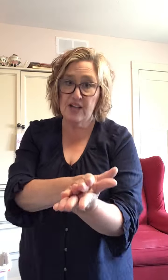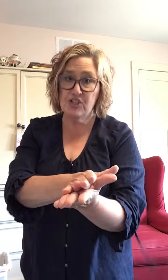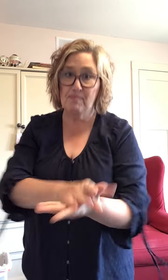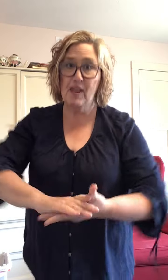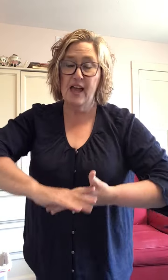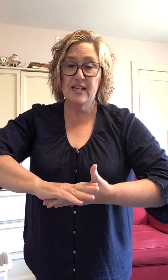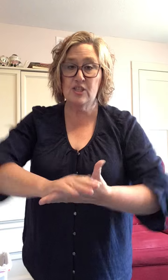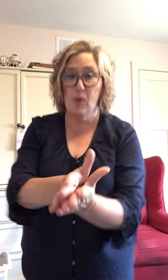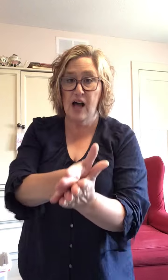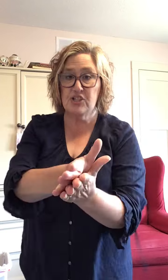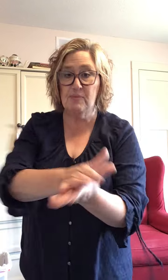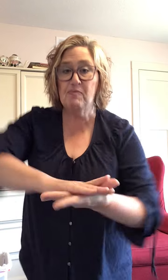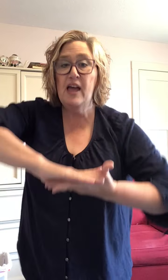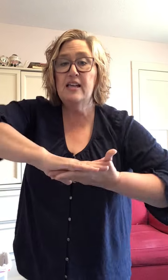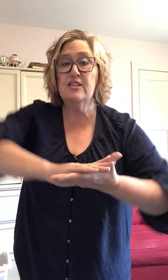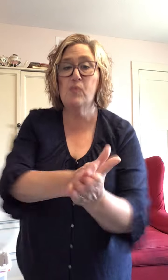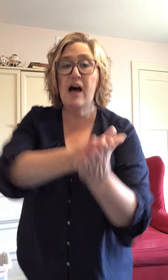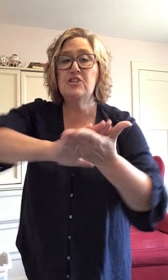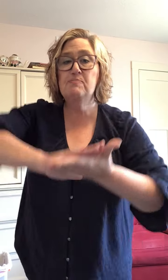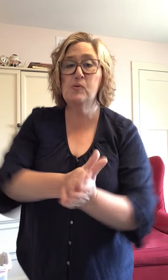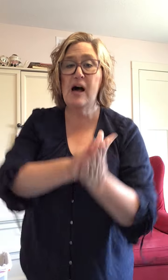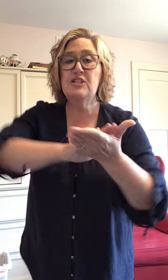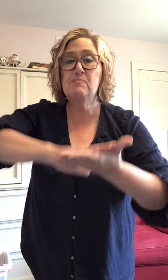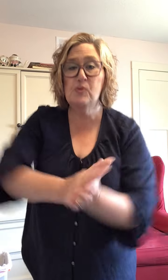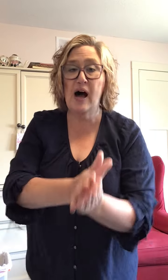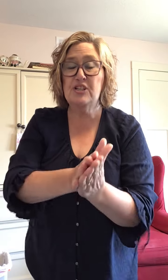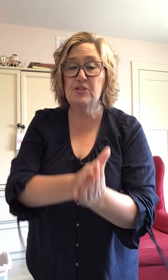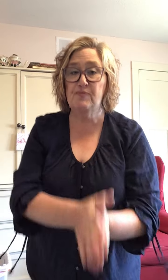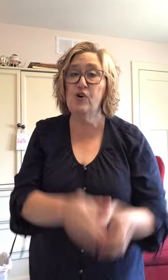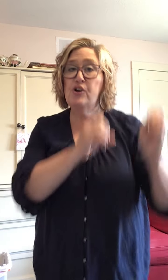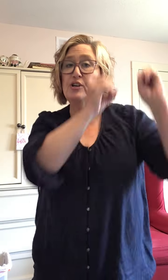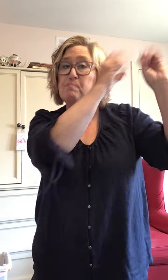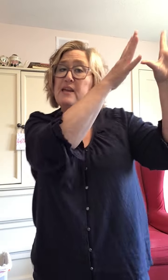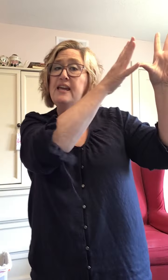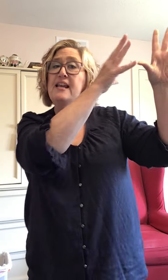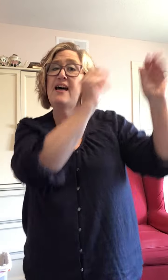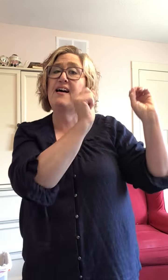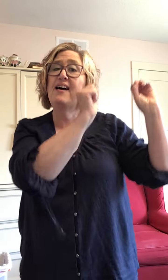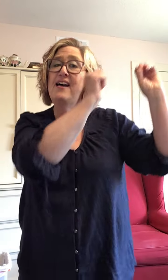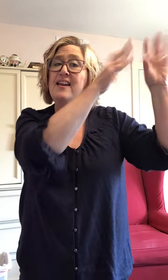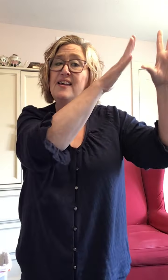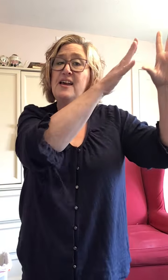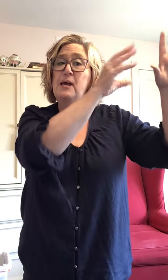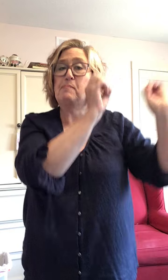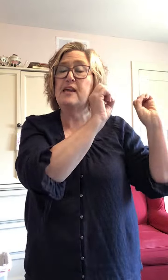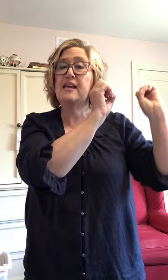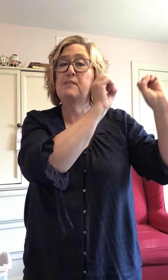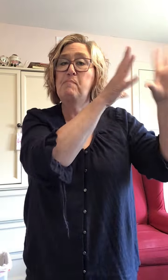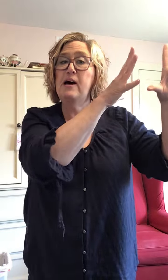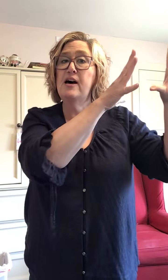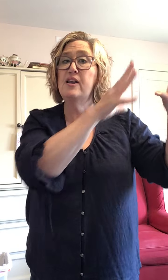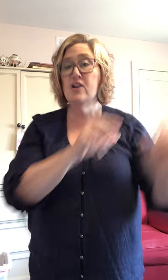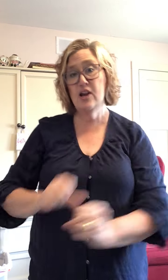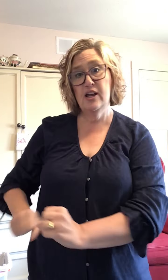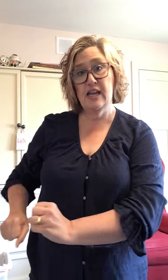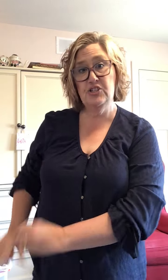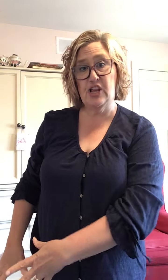squash them, you squash them, you squash them, squash them, squash them. For your peanut, peanut butter, and